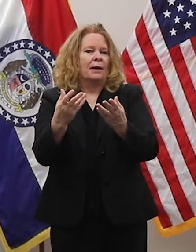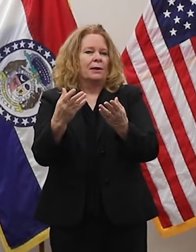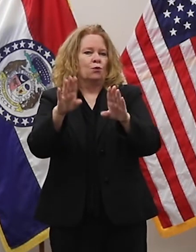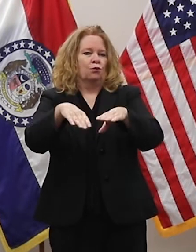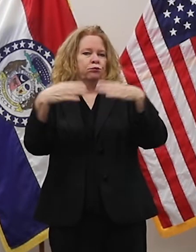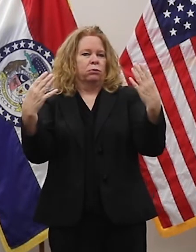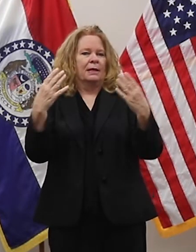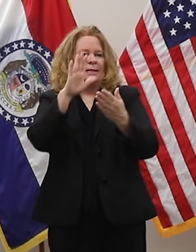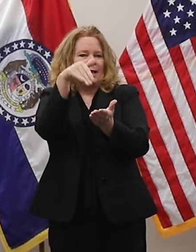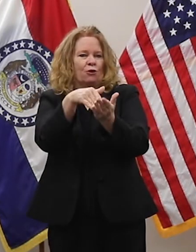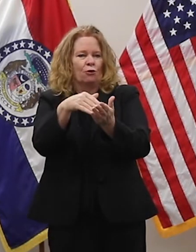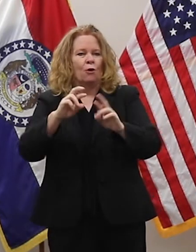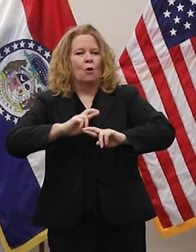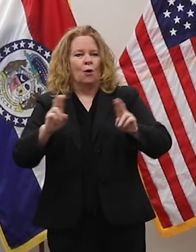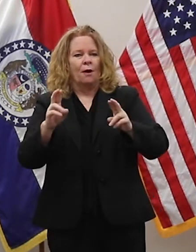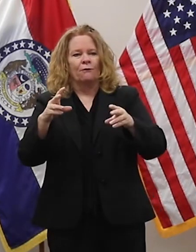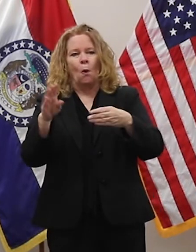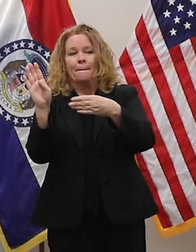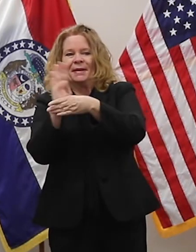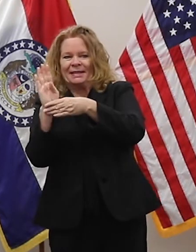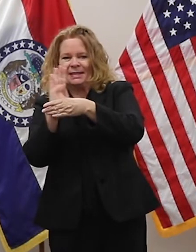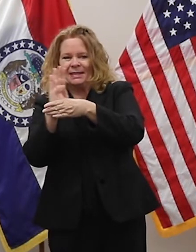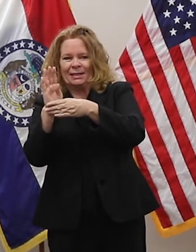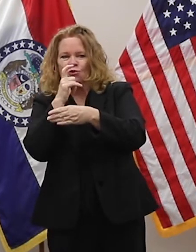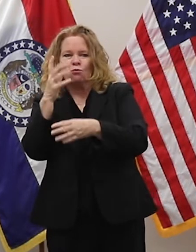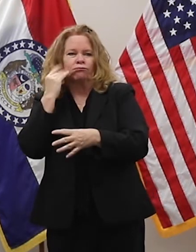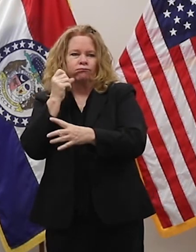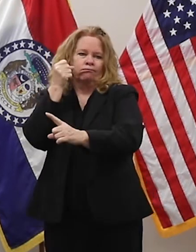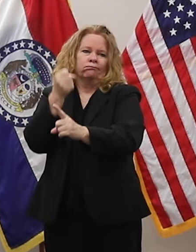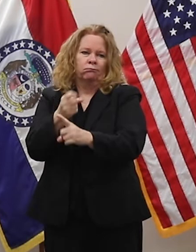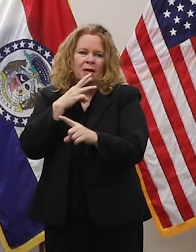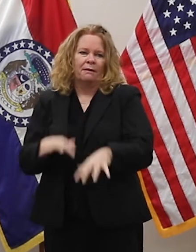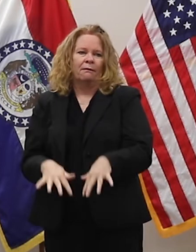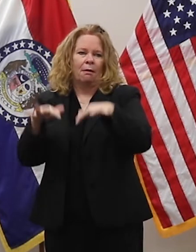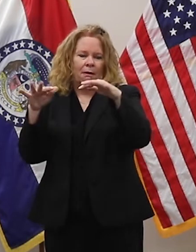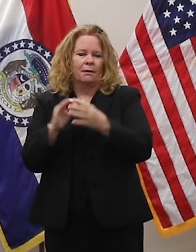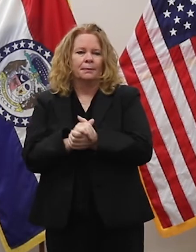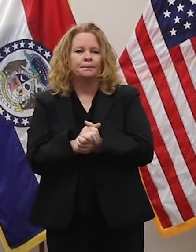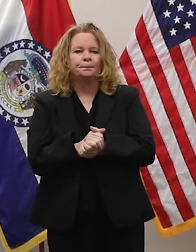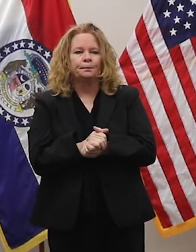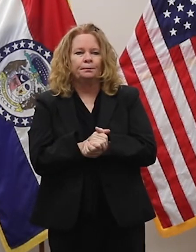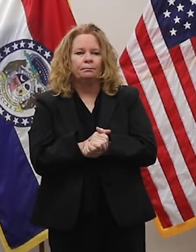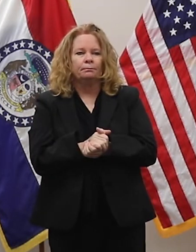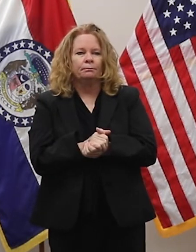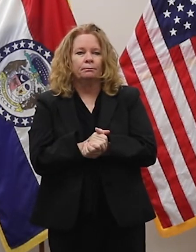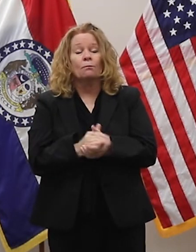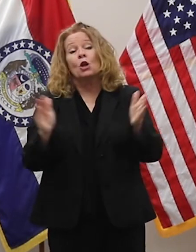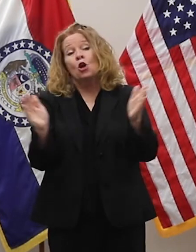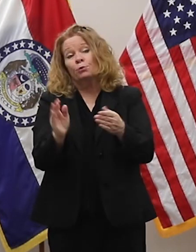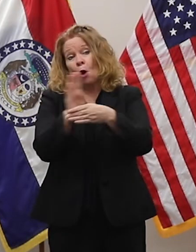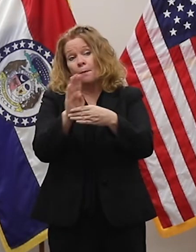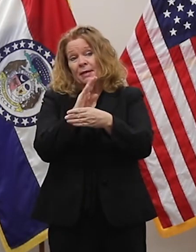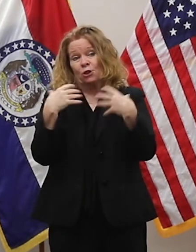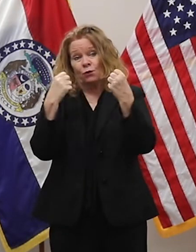to provide a wide range of services to businesses impacted by the severe storms and flooding. The Small Business Recovery